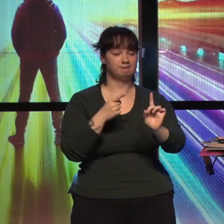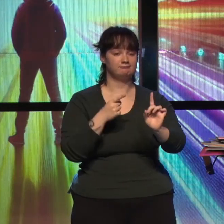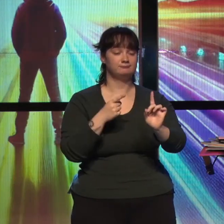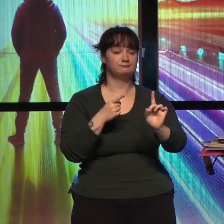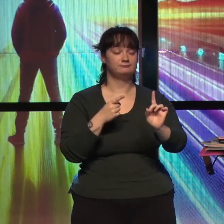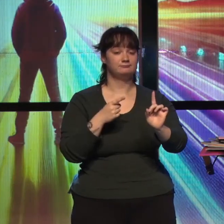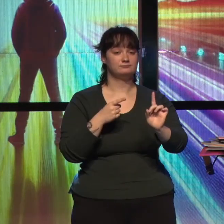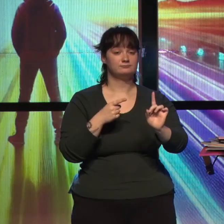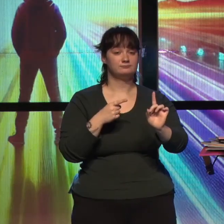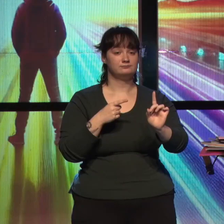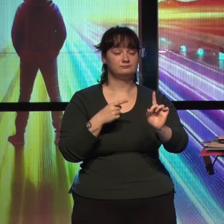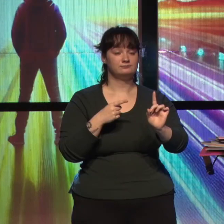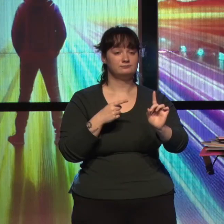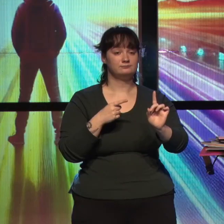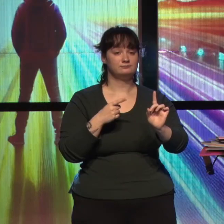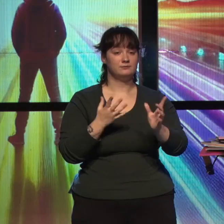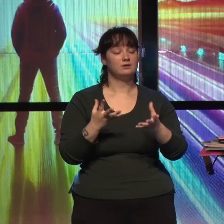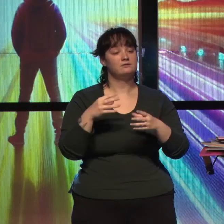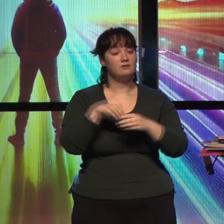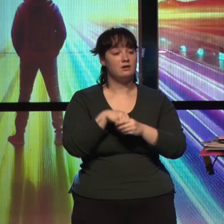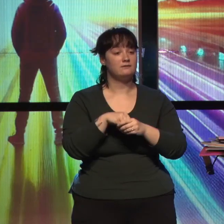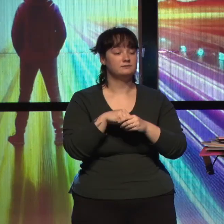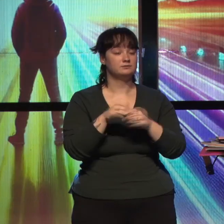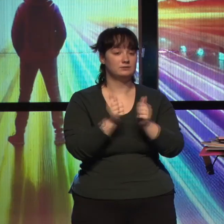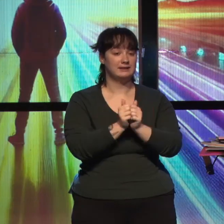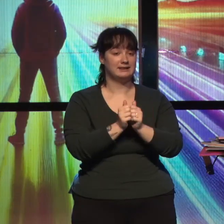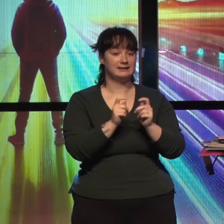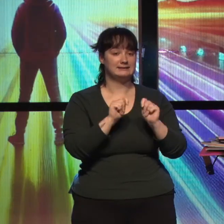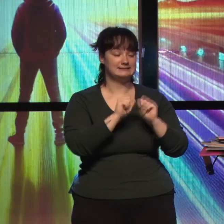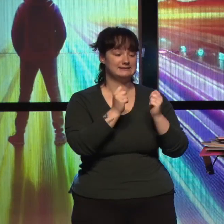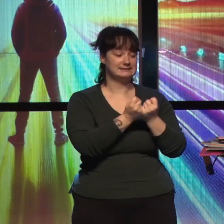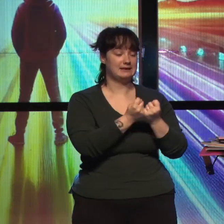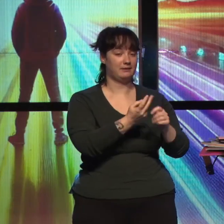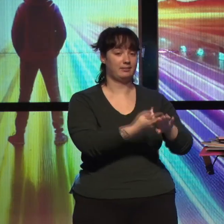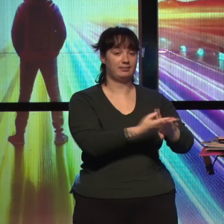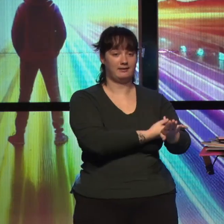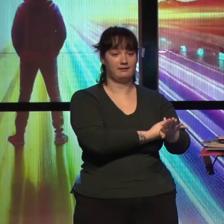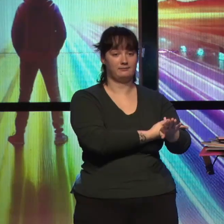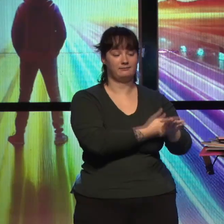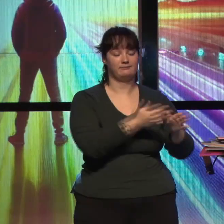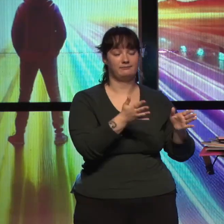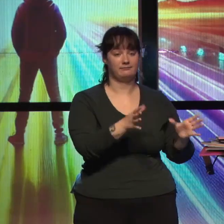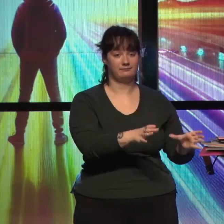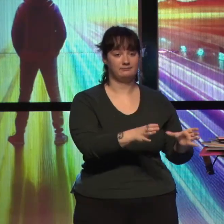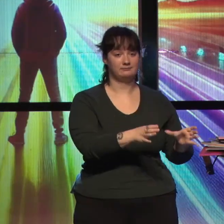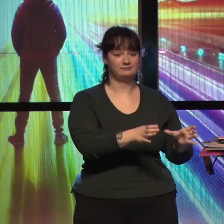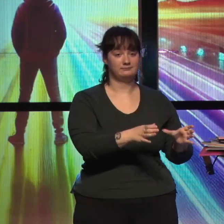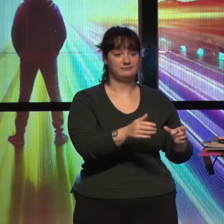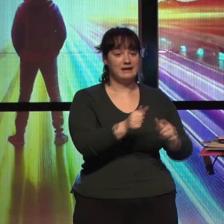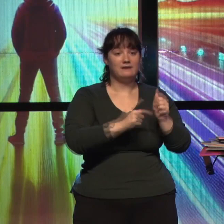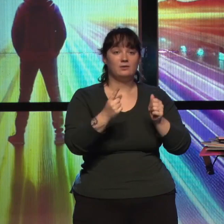So they're part of like Team Lamb. Now these are the 3 major players for Team Lamb. Everybody go,